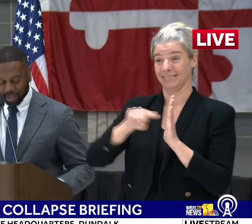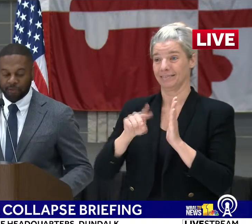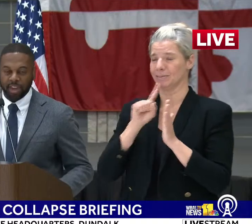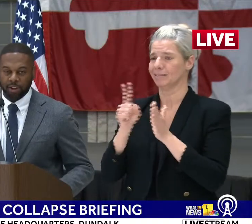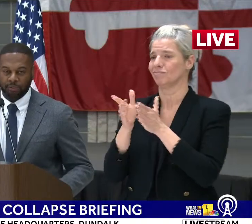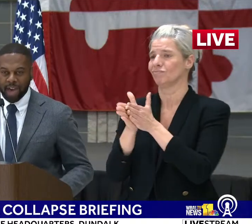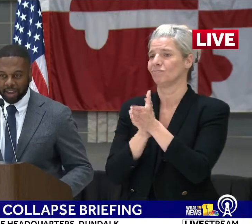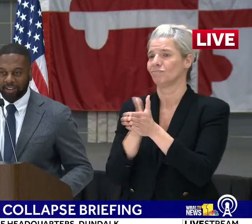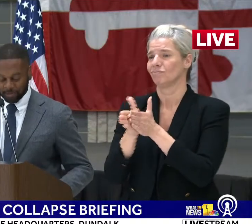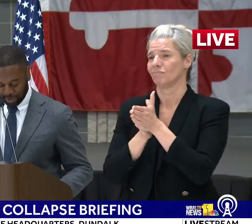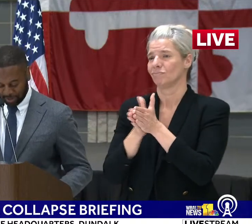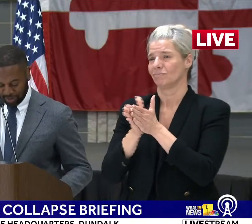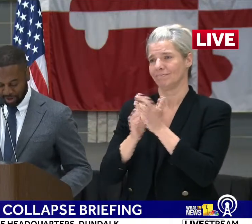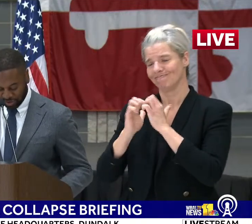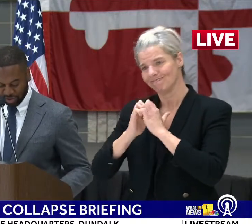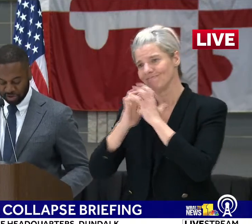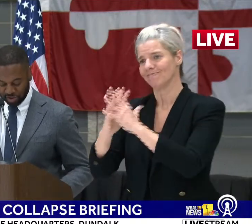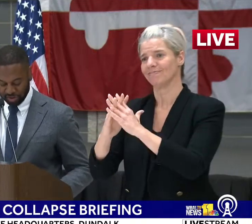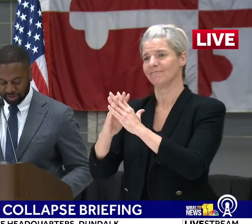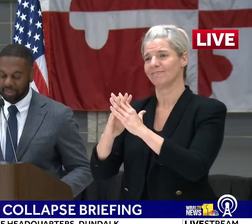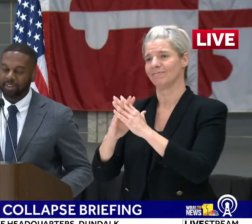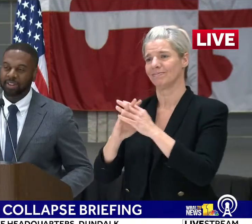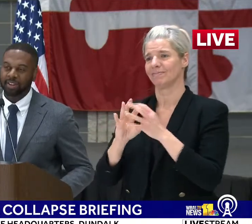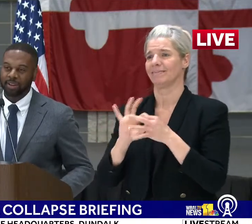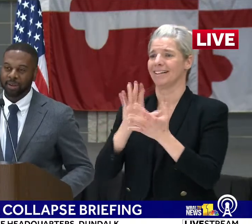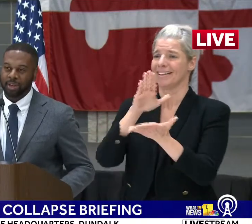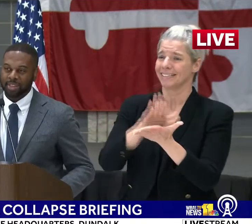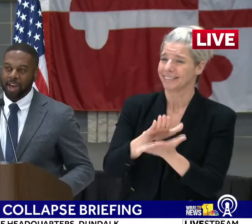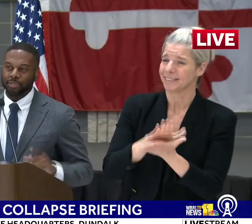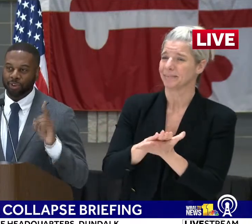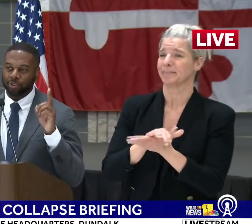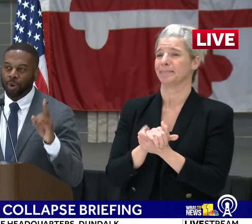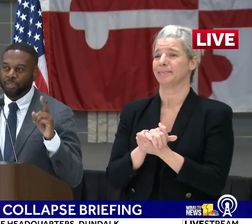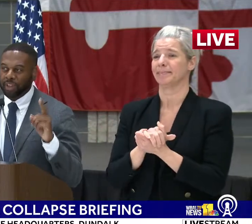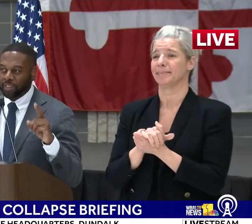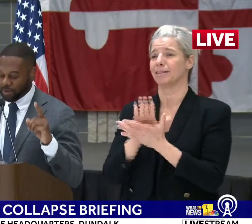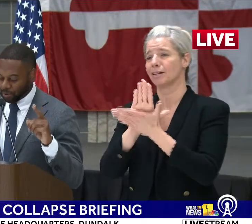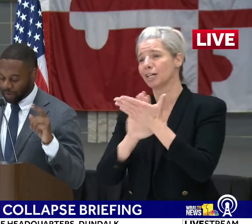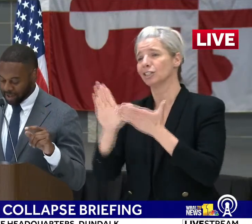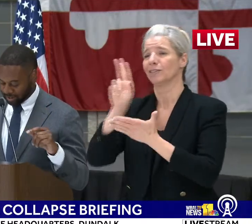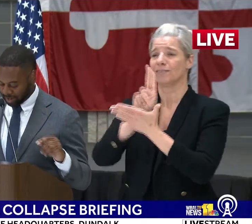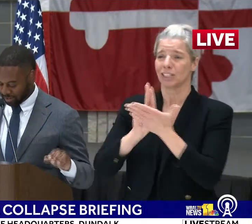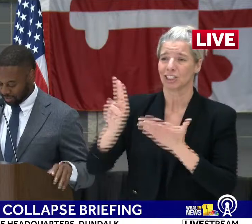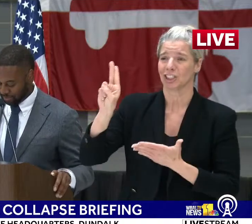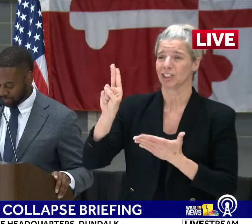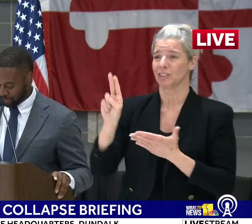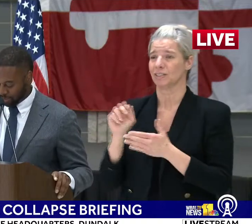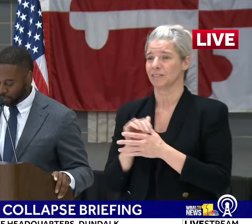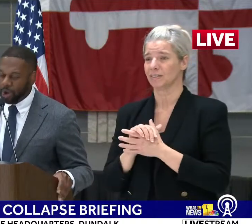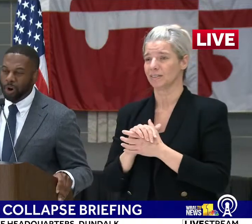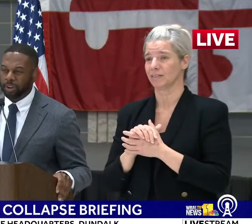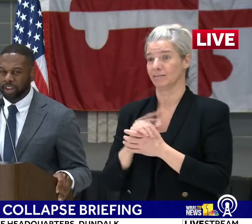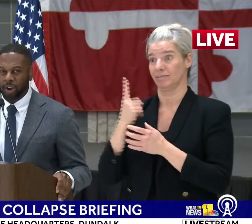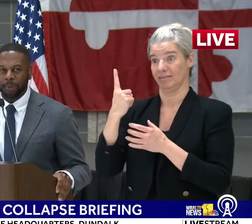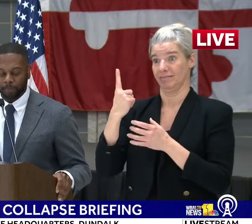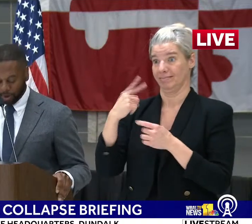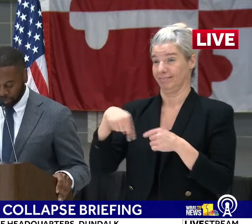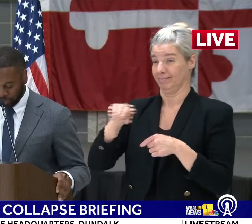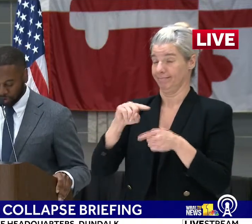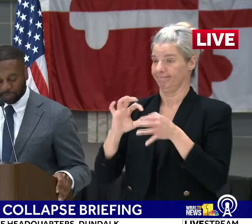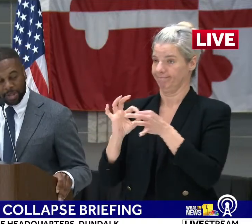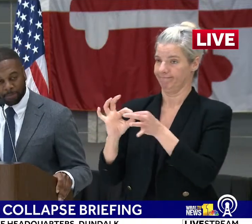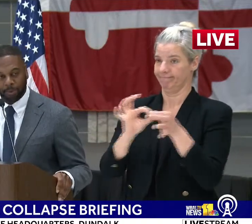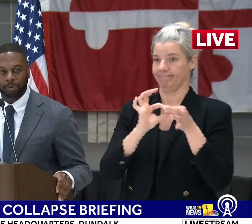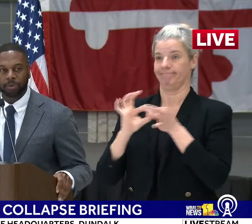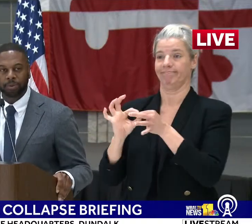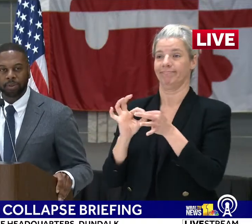entrepreneurs and innovative academic institutions. Yet, there's one thing that unifies us. We all care